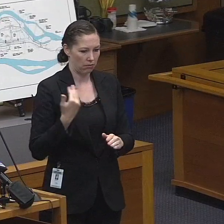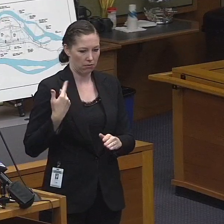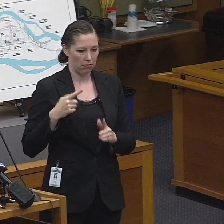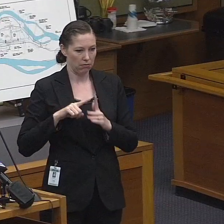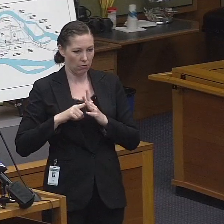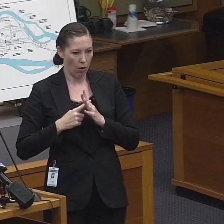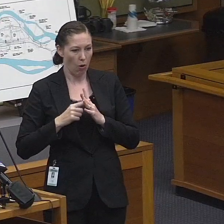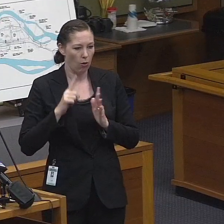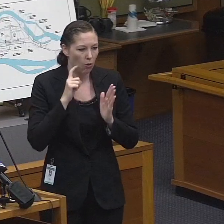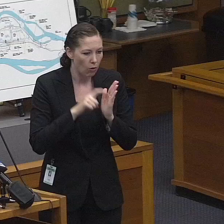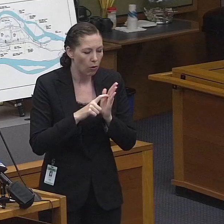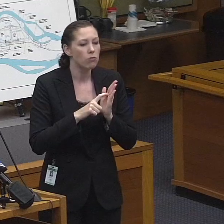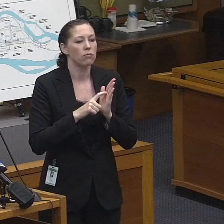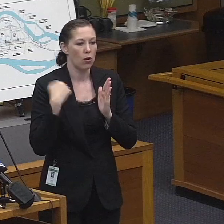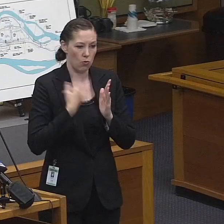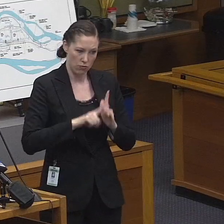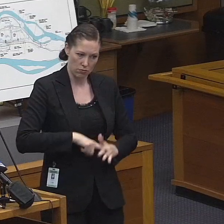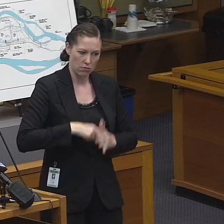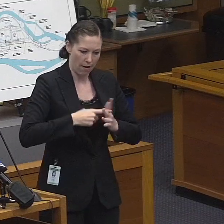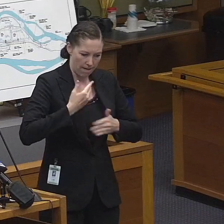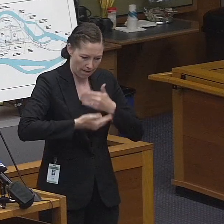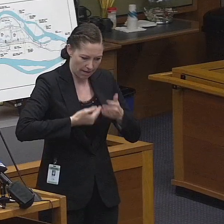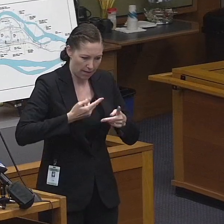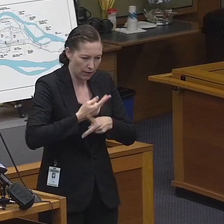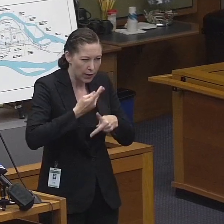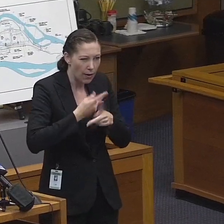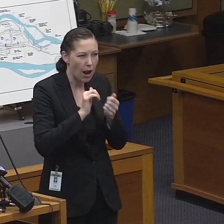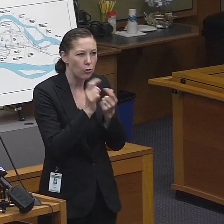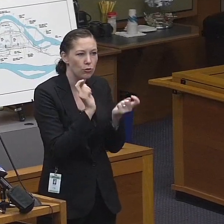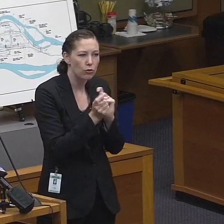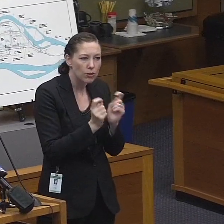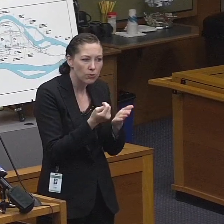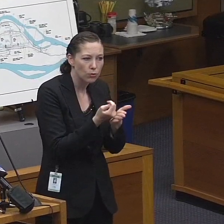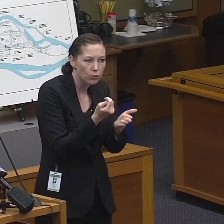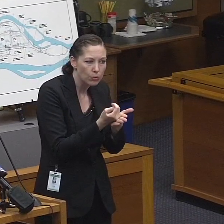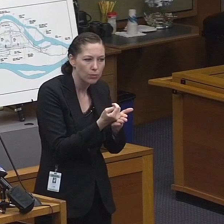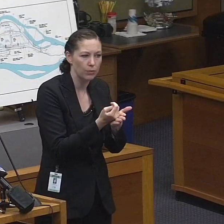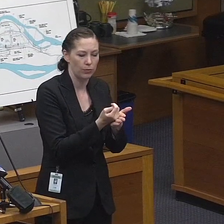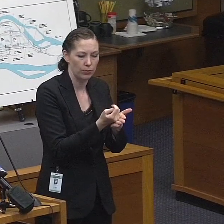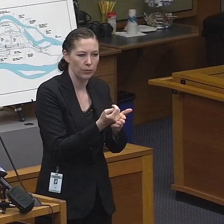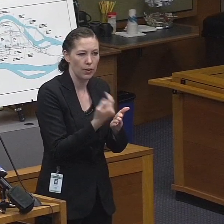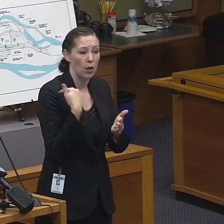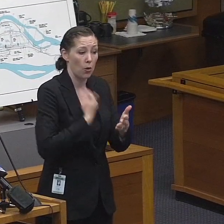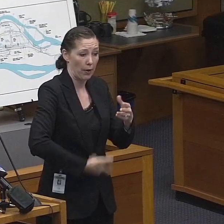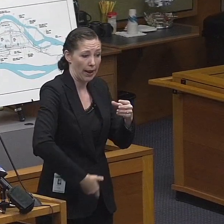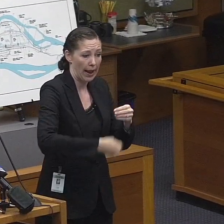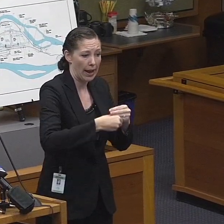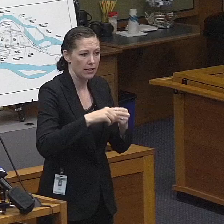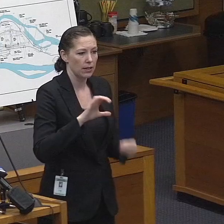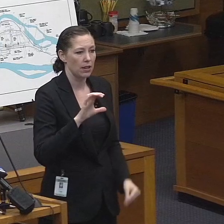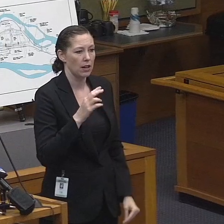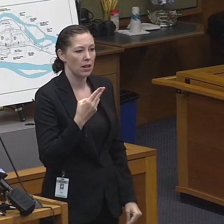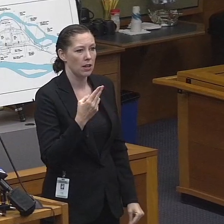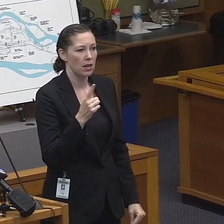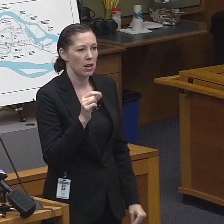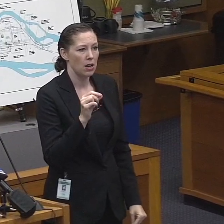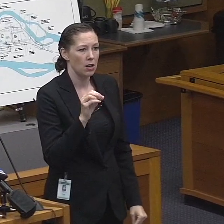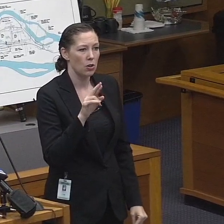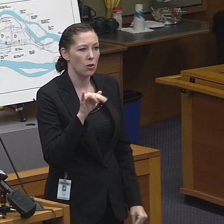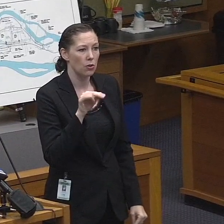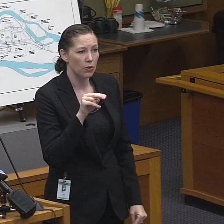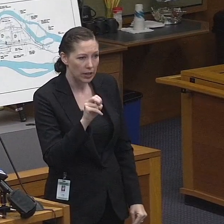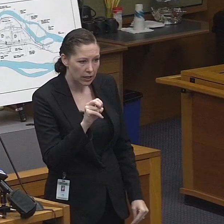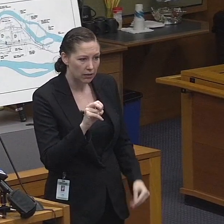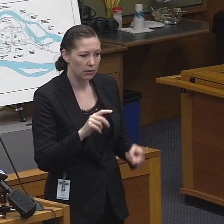taking several steps, making several changes to our treatment, adding chlorine, diverting water from